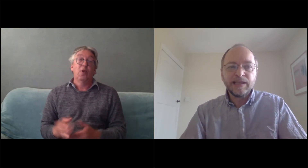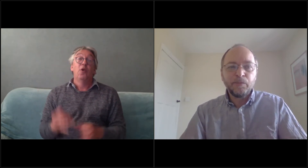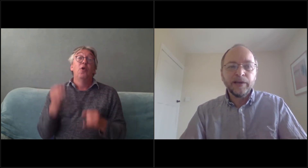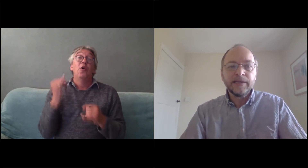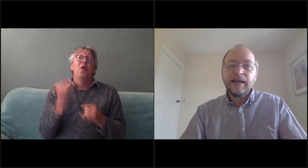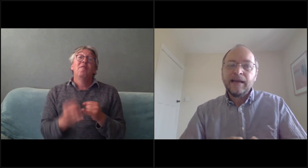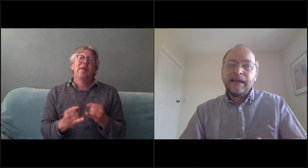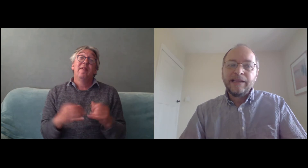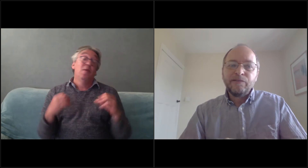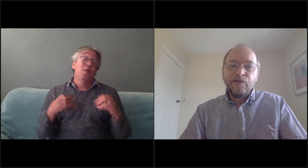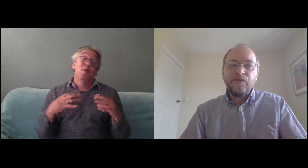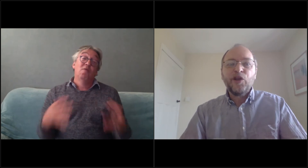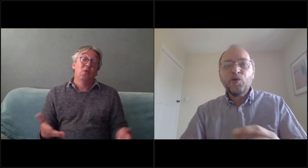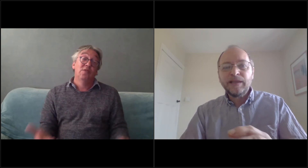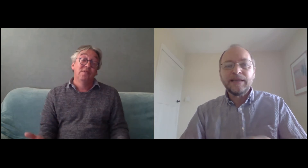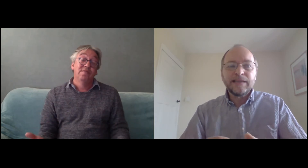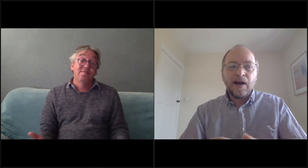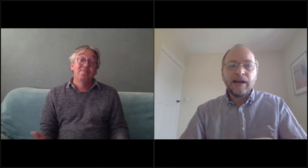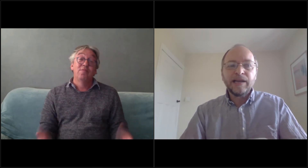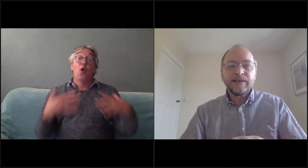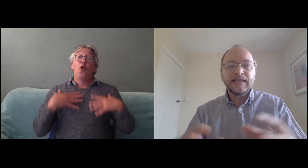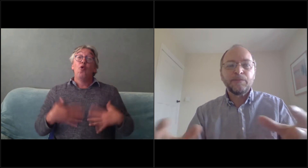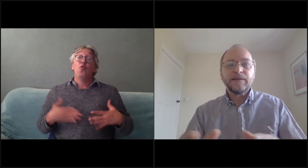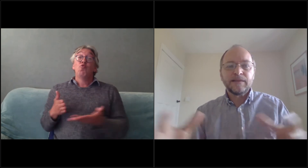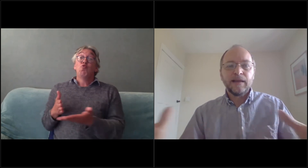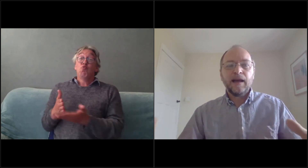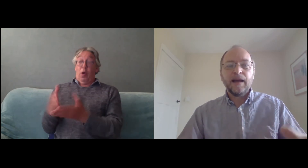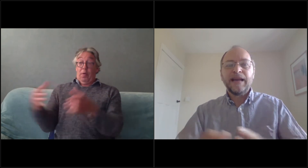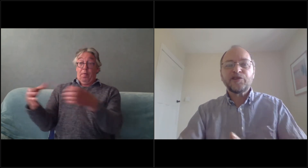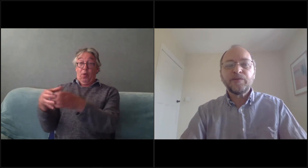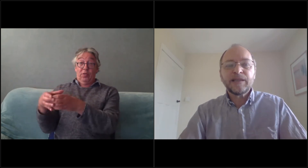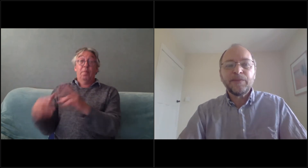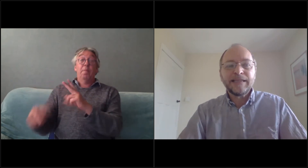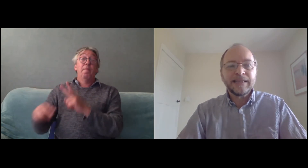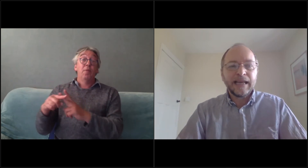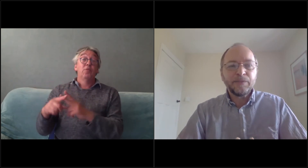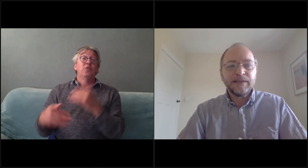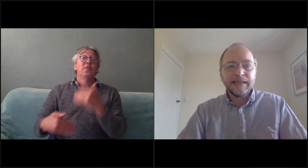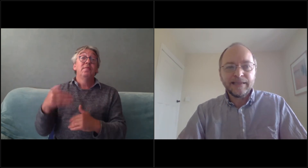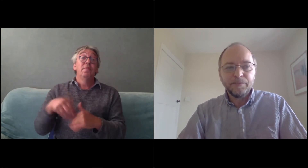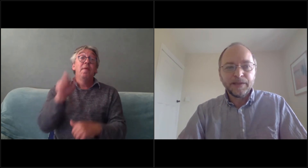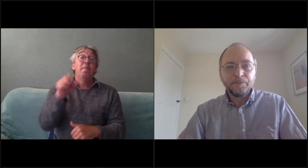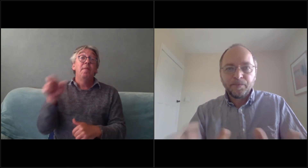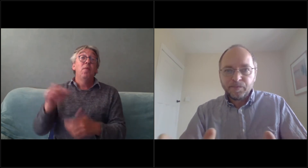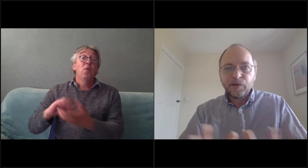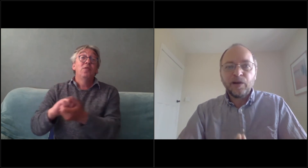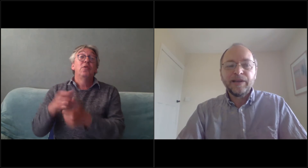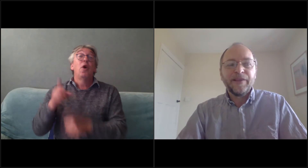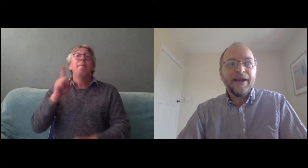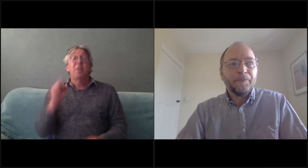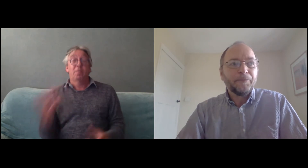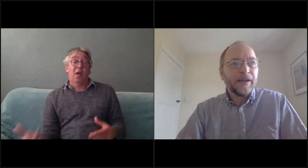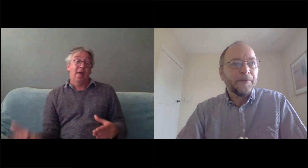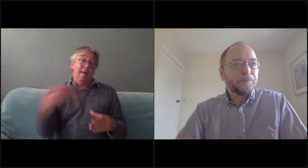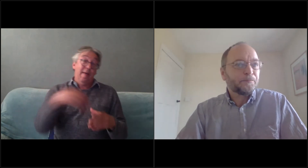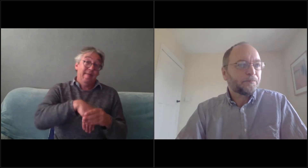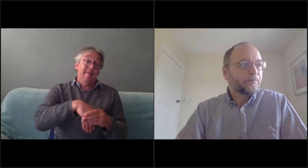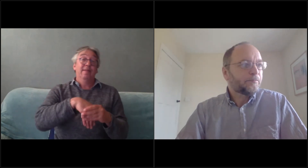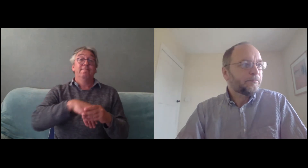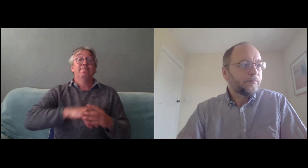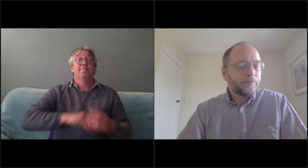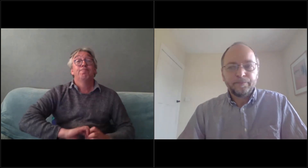as human rights bodies, in the review and the design of assessment, national disability assessment systems. So I'll leave it there. Thank